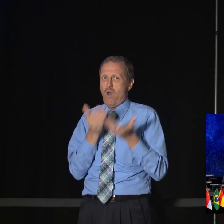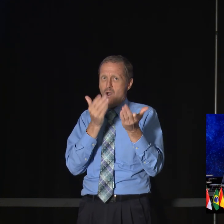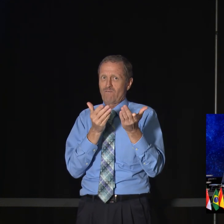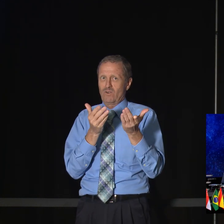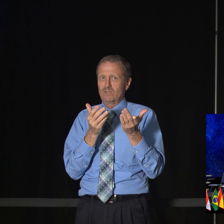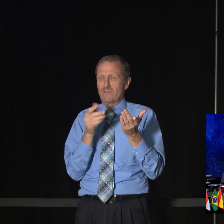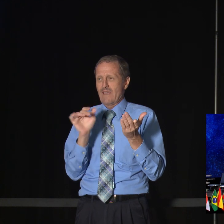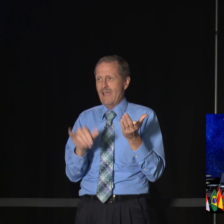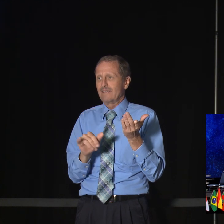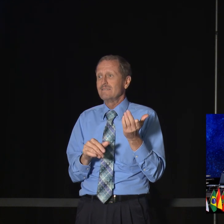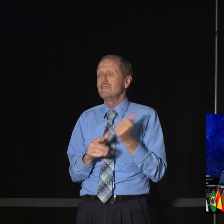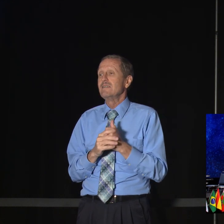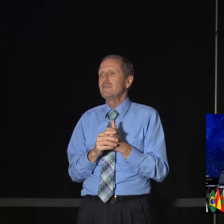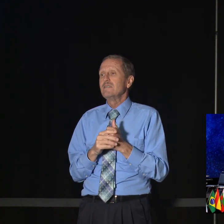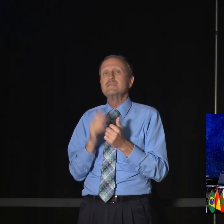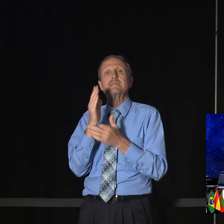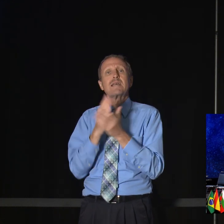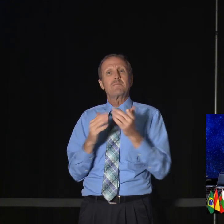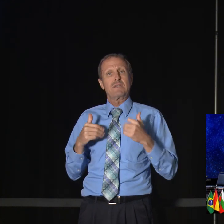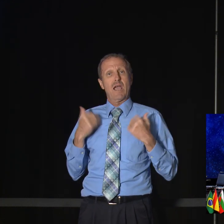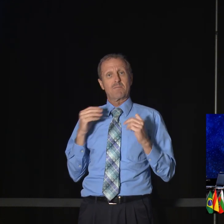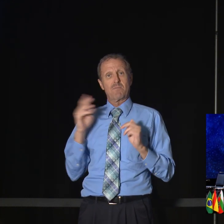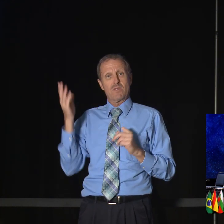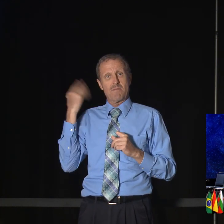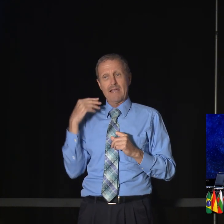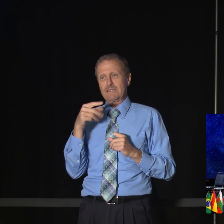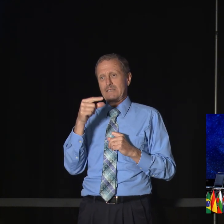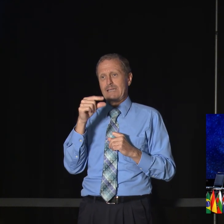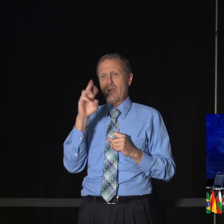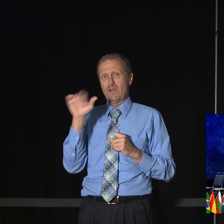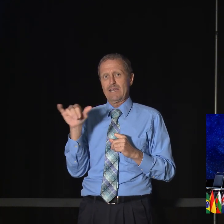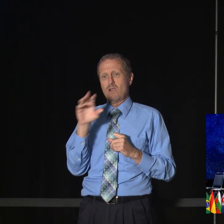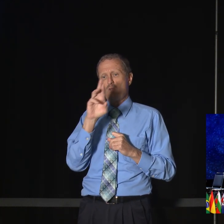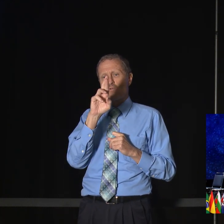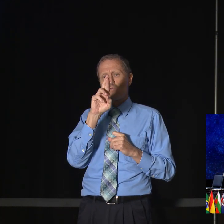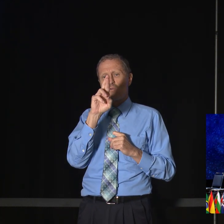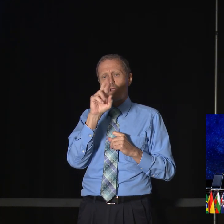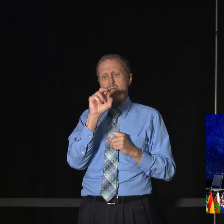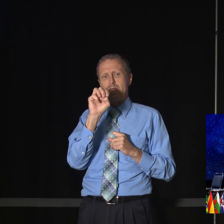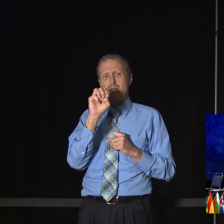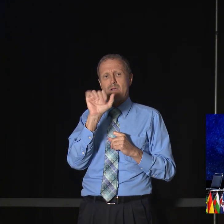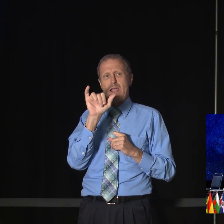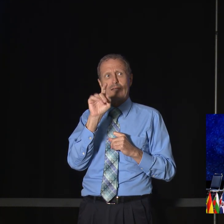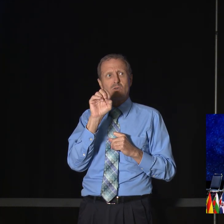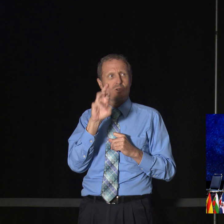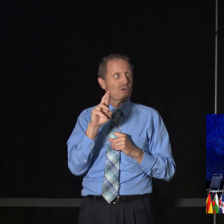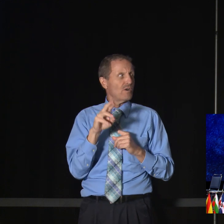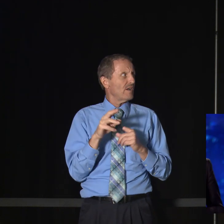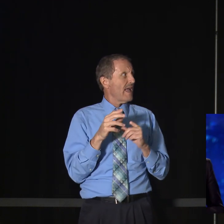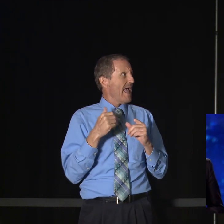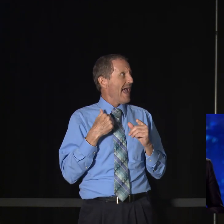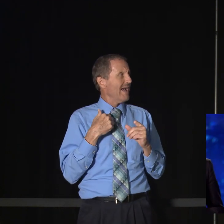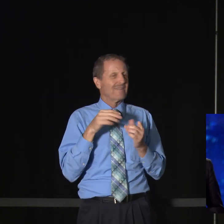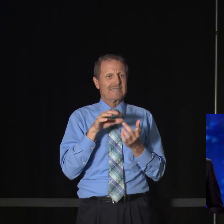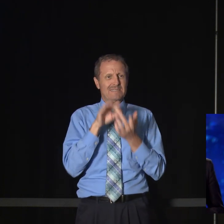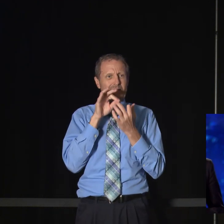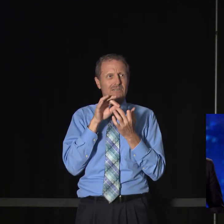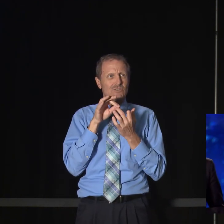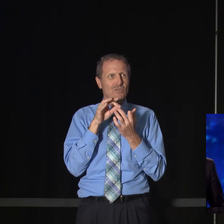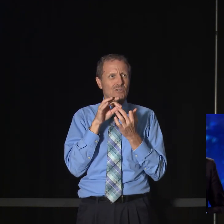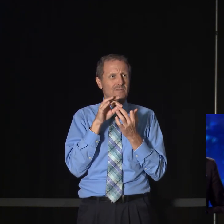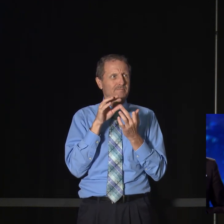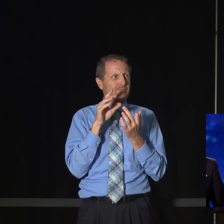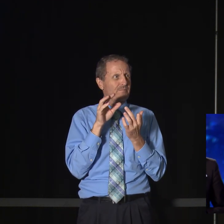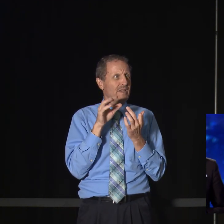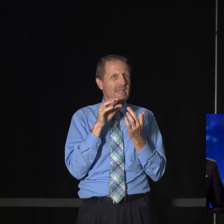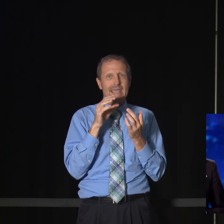people. So some of the people that we've had in the past are Gary Rayner. Gary Rayner has invented a special phone case called a LifeProof case. It's a